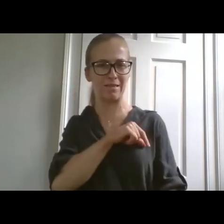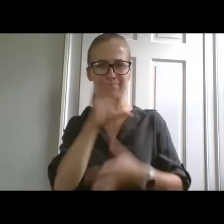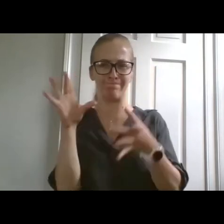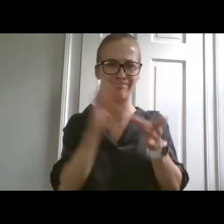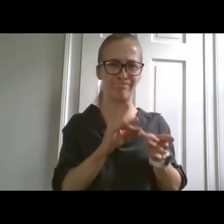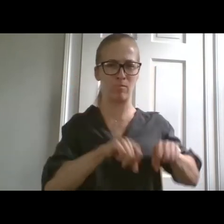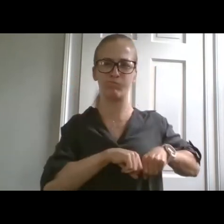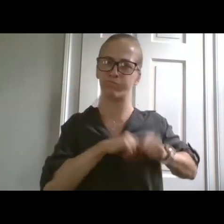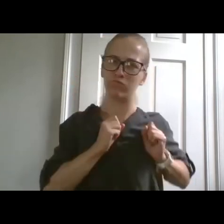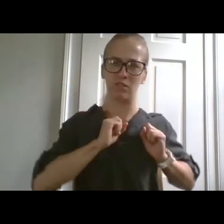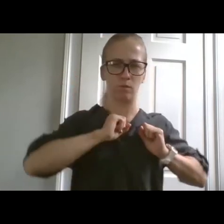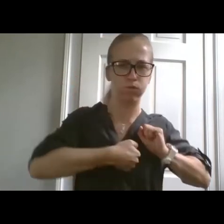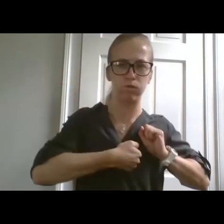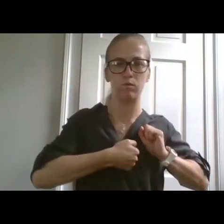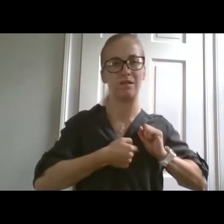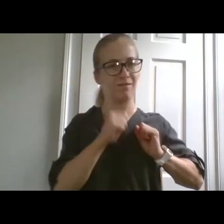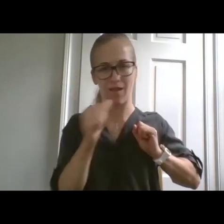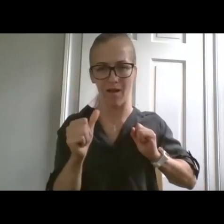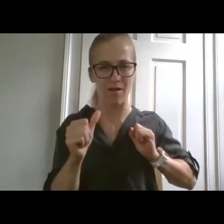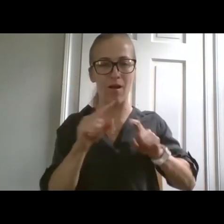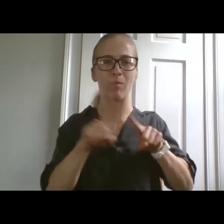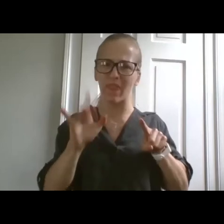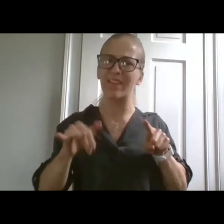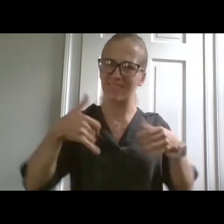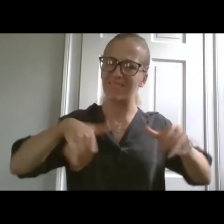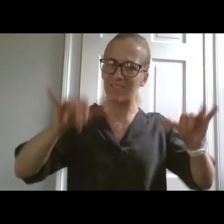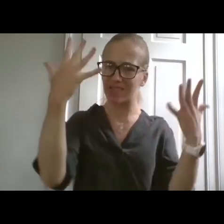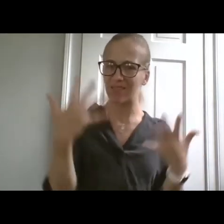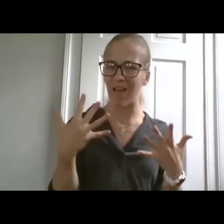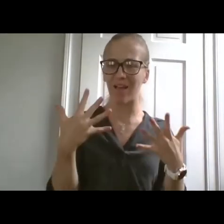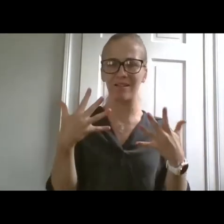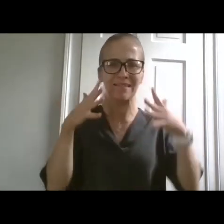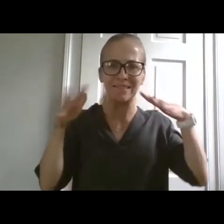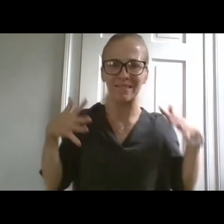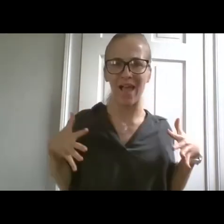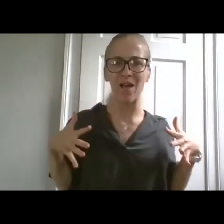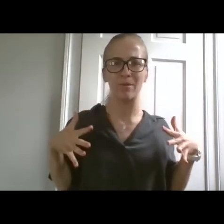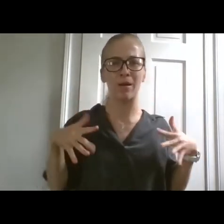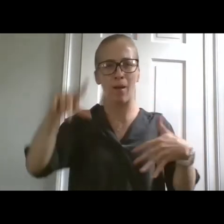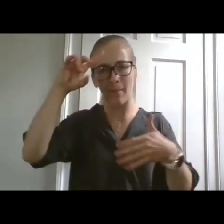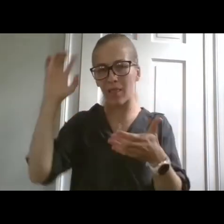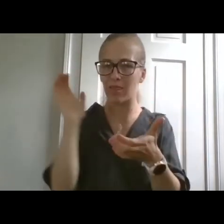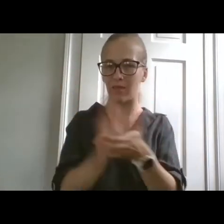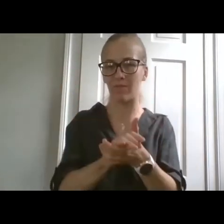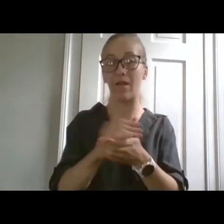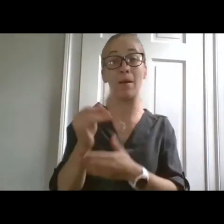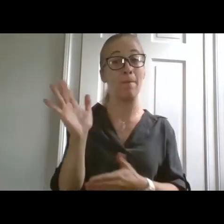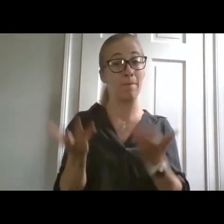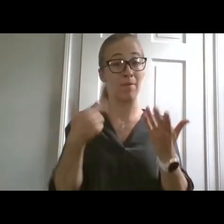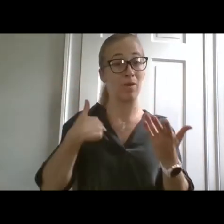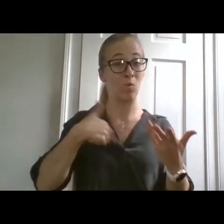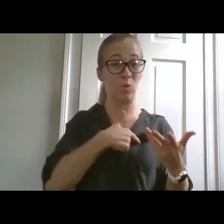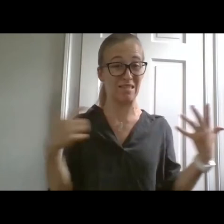heart, which isn't to say it isn't sad. The sound is pure belief, and maybe we're frightened of